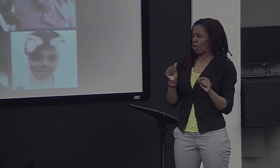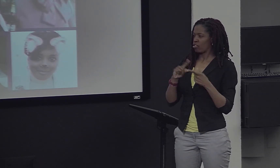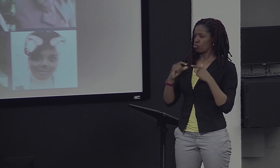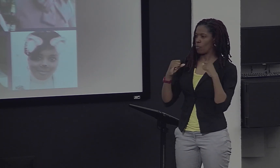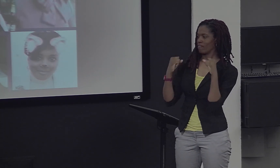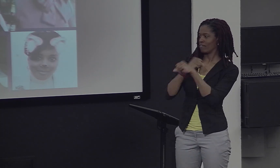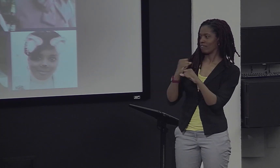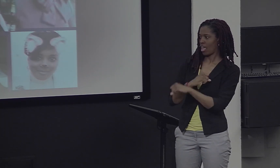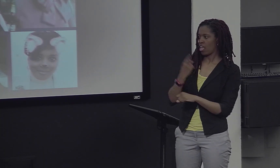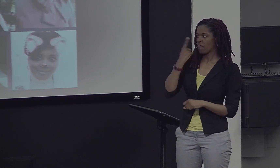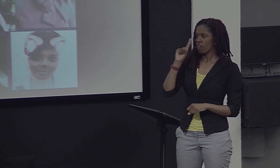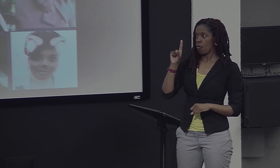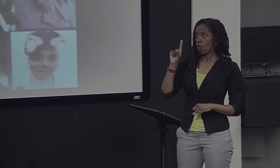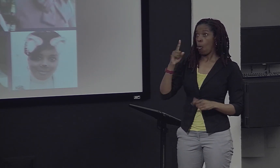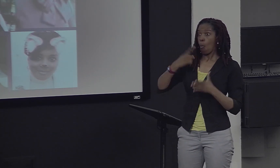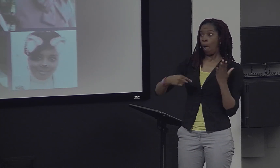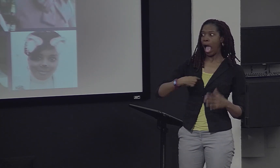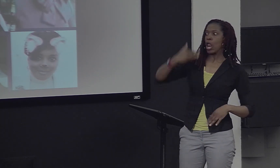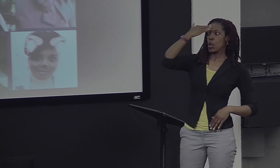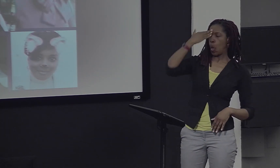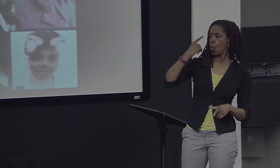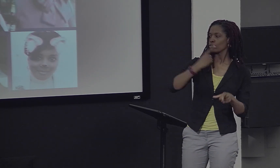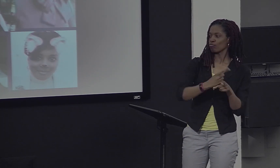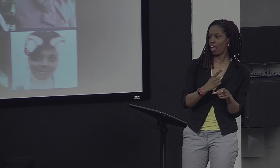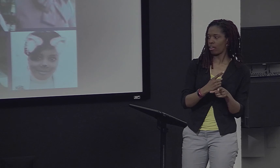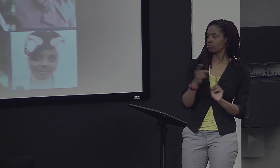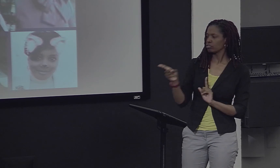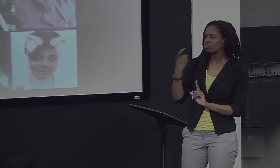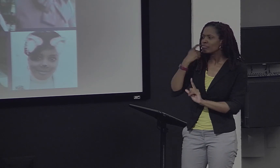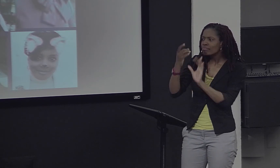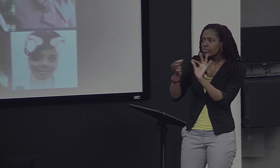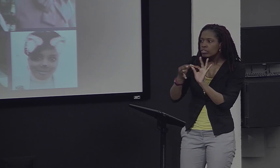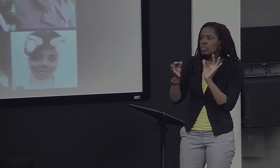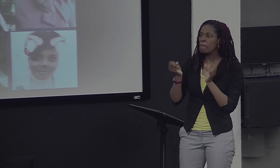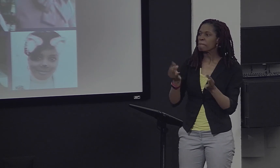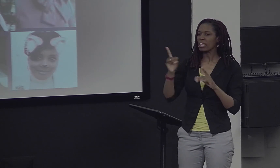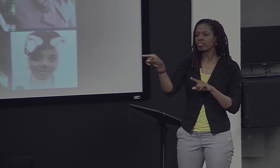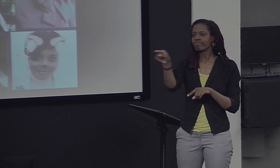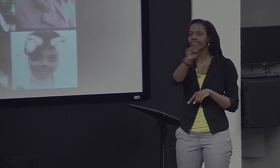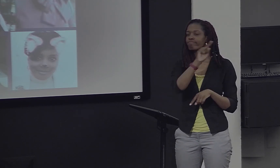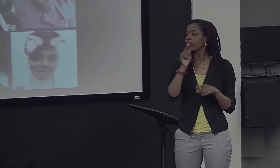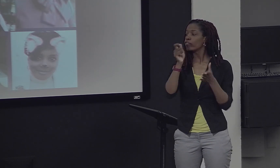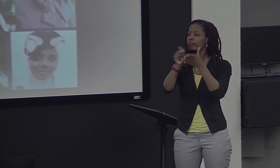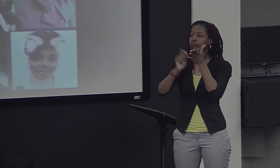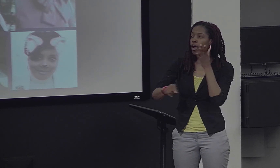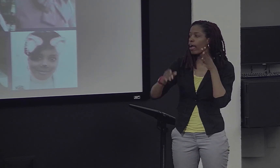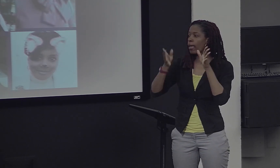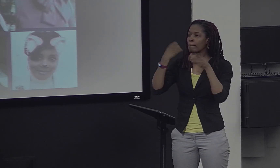what I'm doing. And I am constantly trying to fight for what I know is right. And like you just